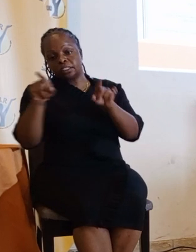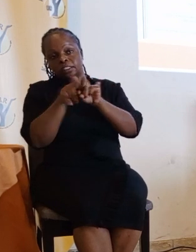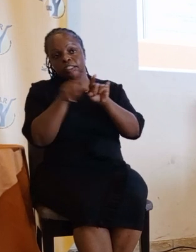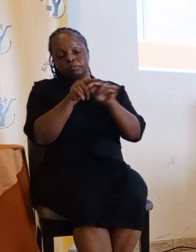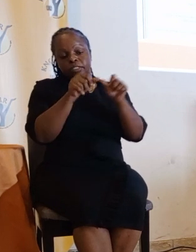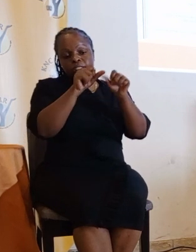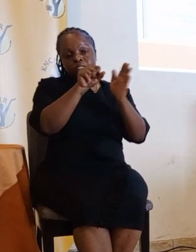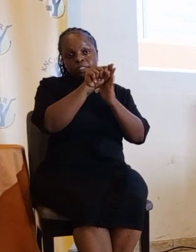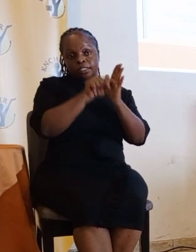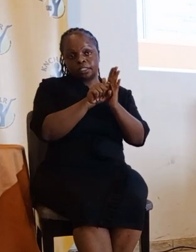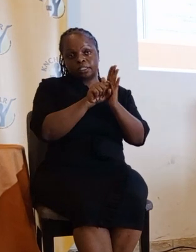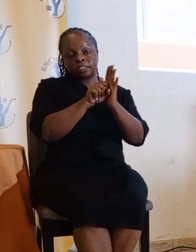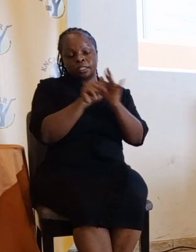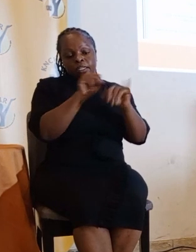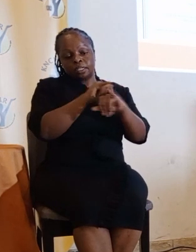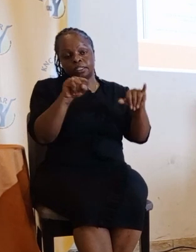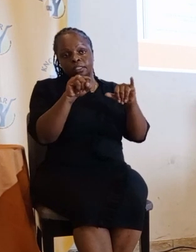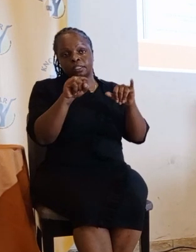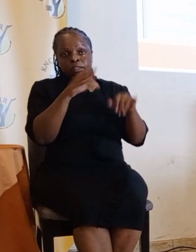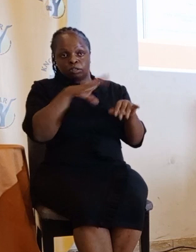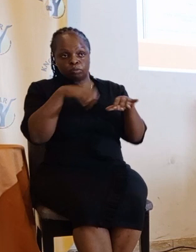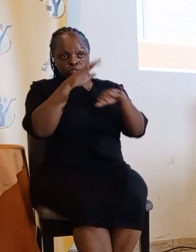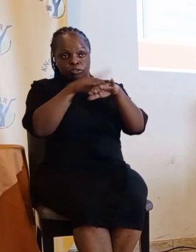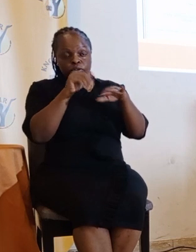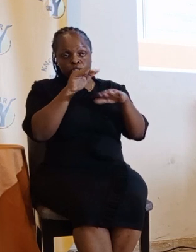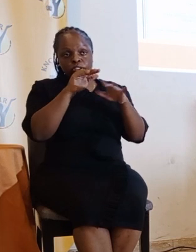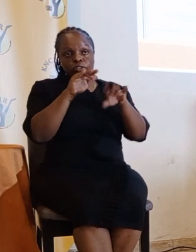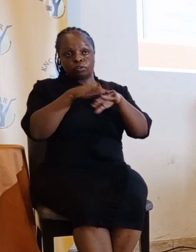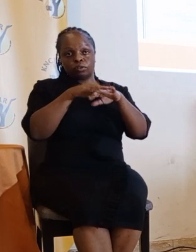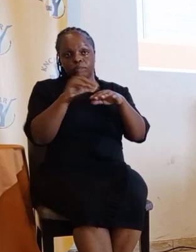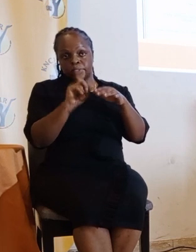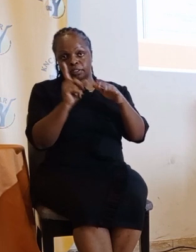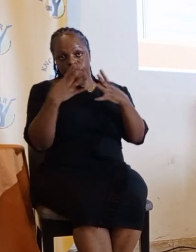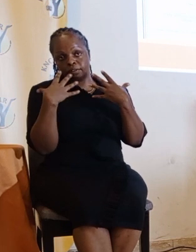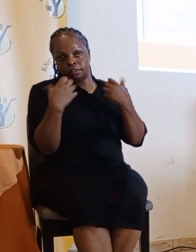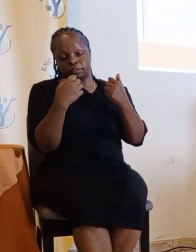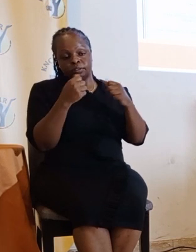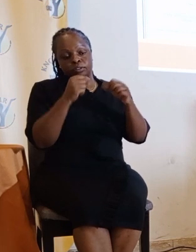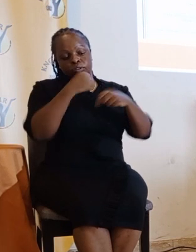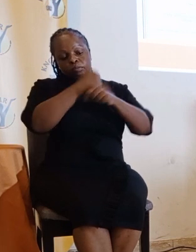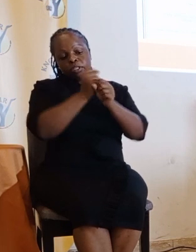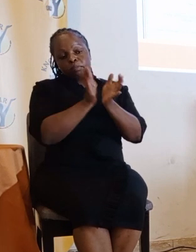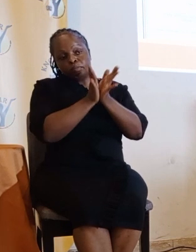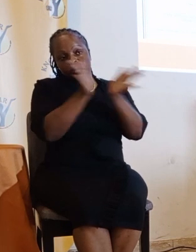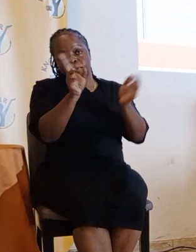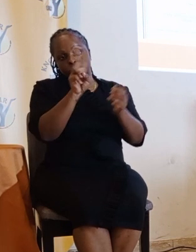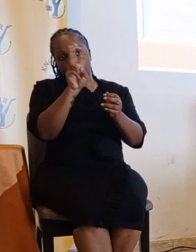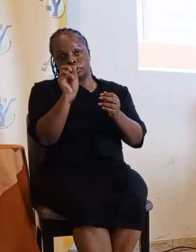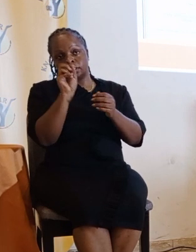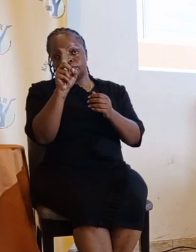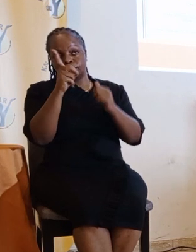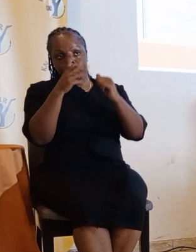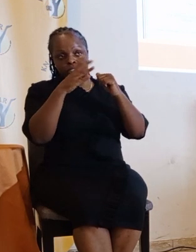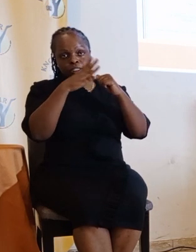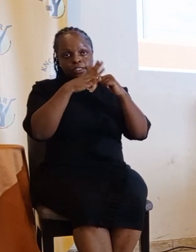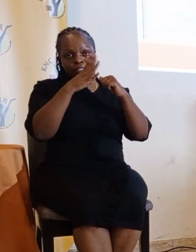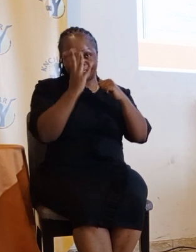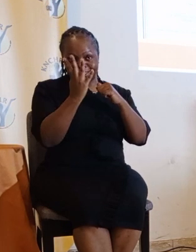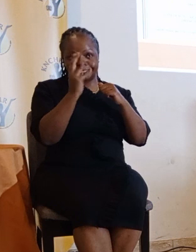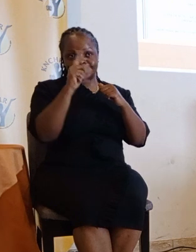sovereignty. The Commission therefore calls on the Ministry of Health to make public the 2014 GMO Task Force